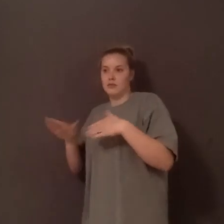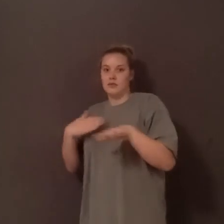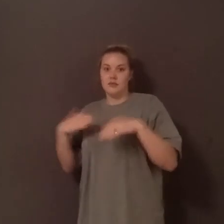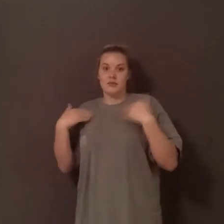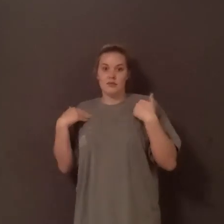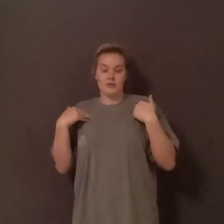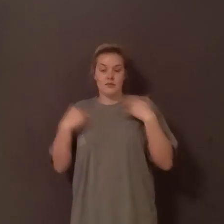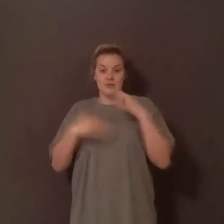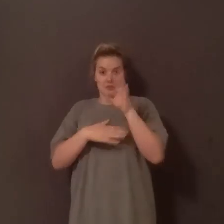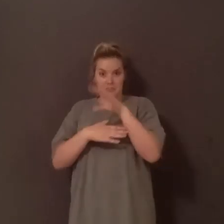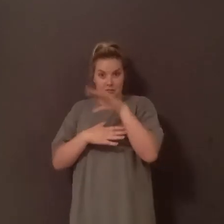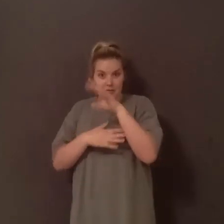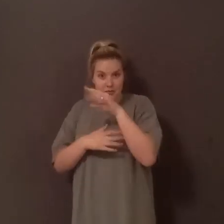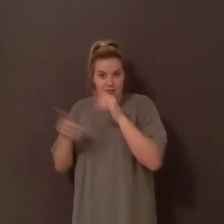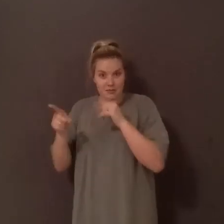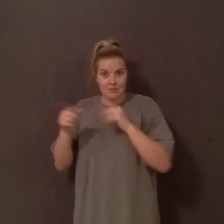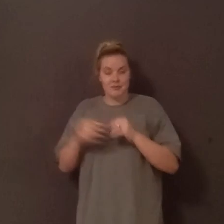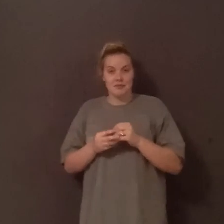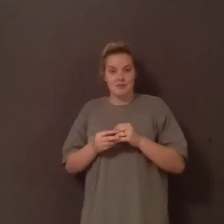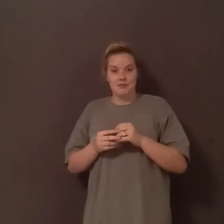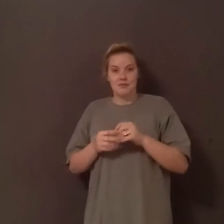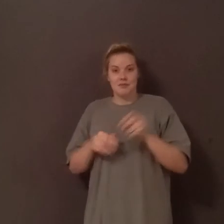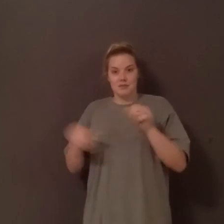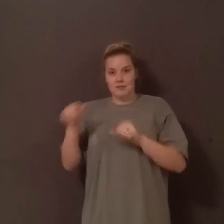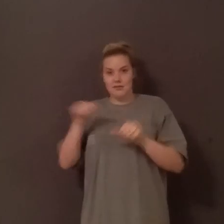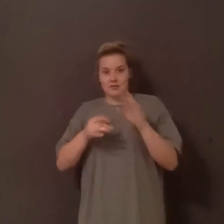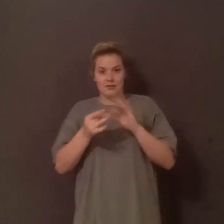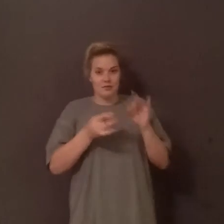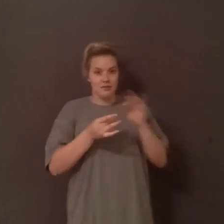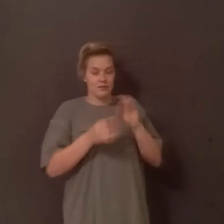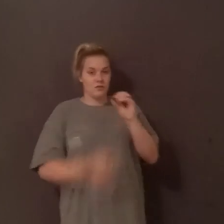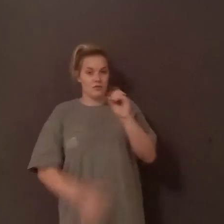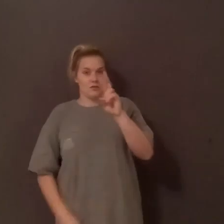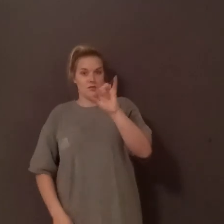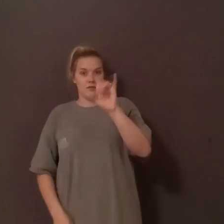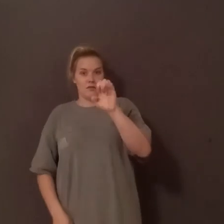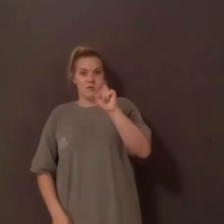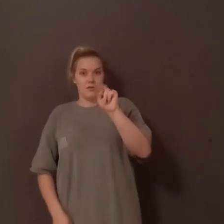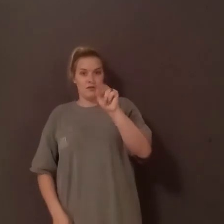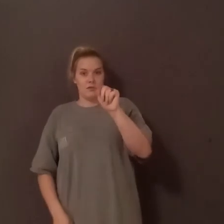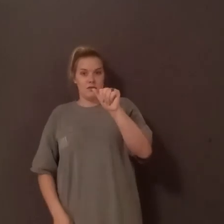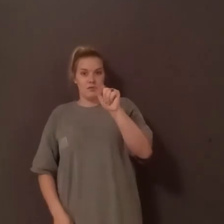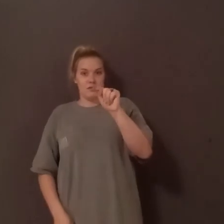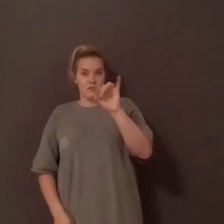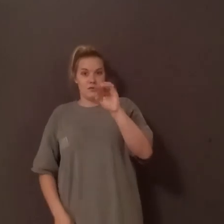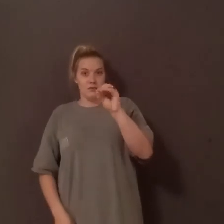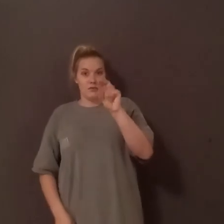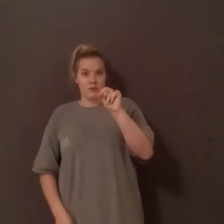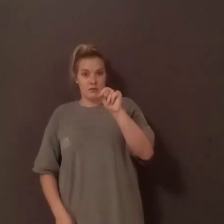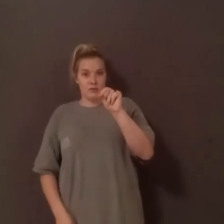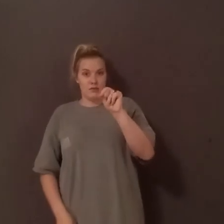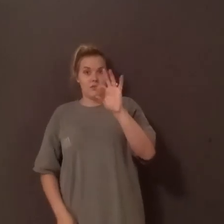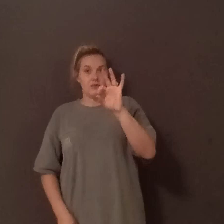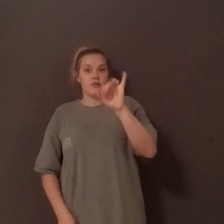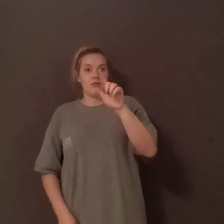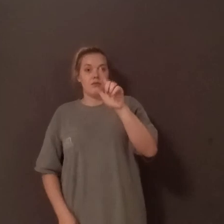film. Right this instant, you are at the threshold of your next trillion years. You